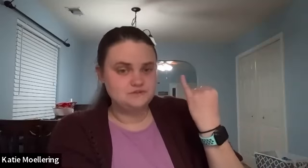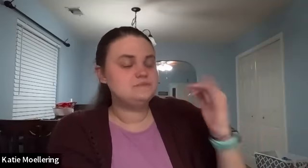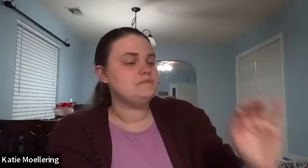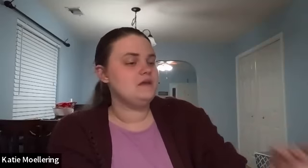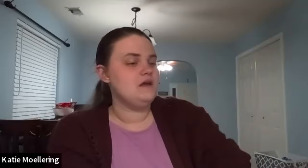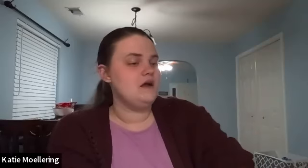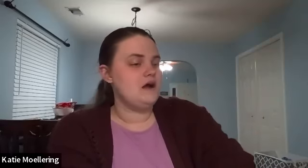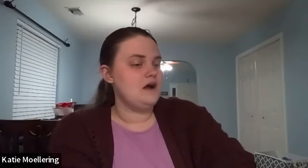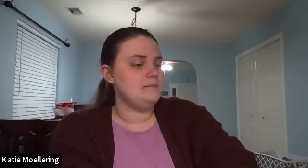juice.